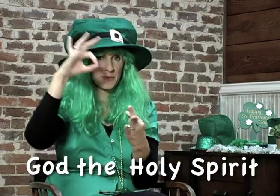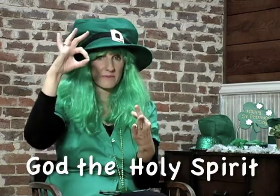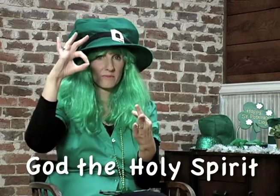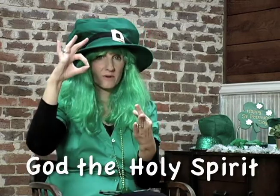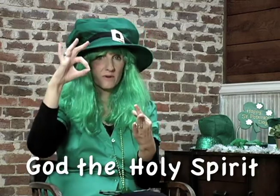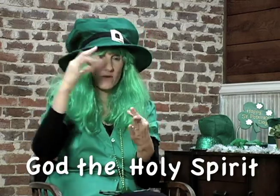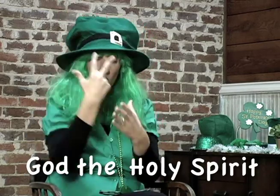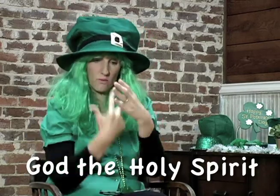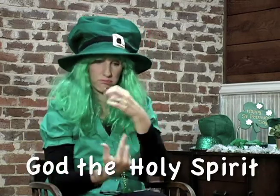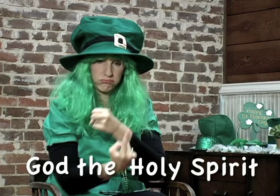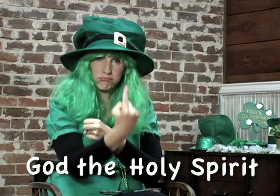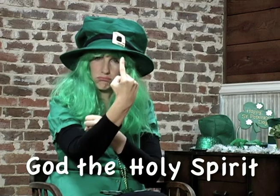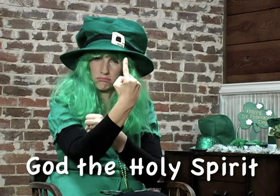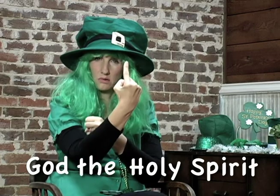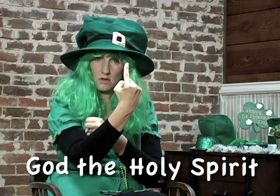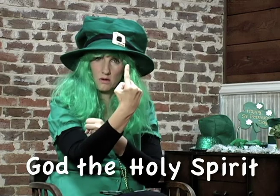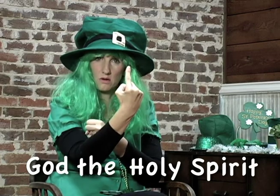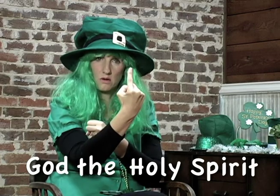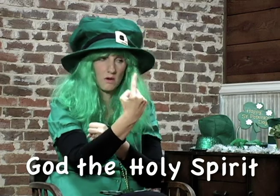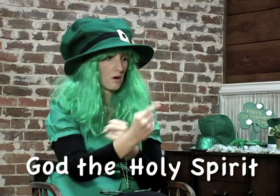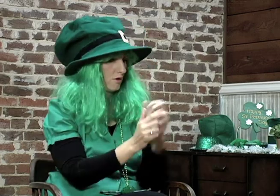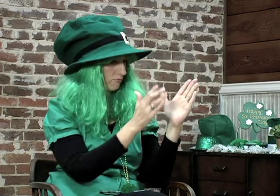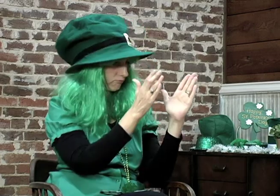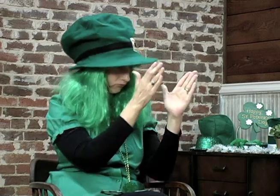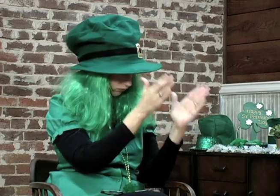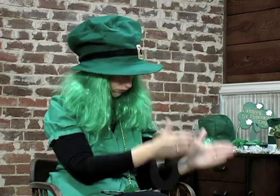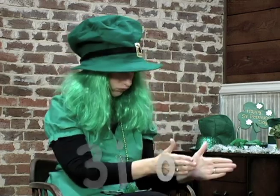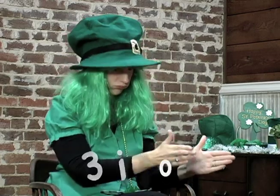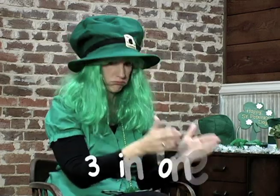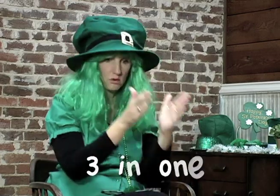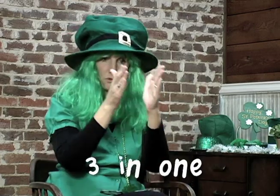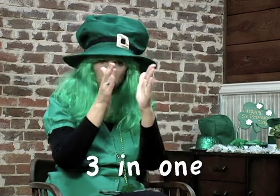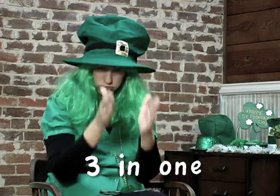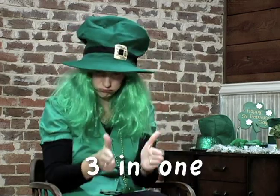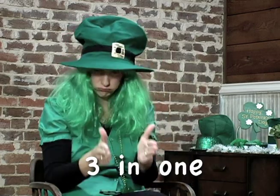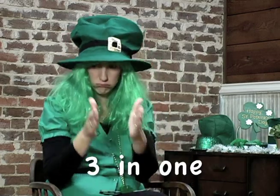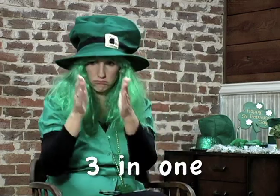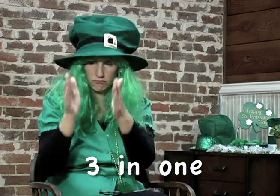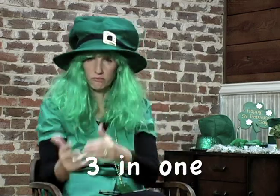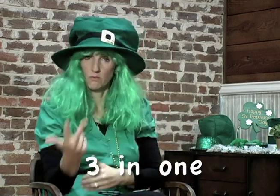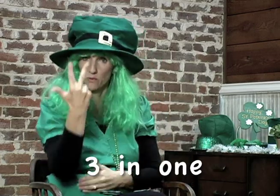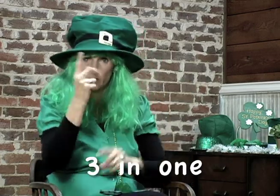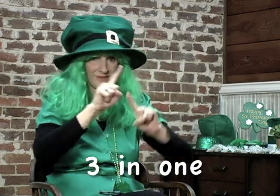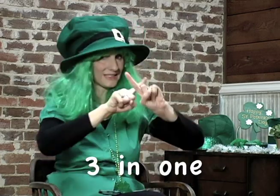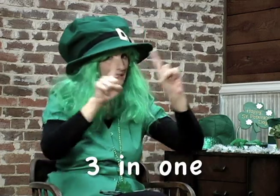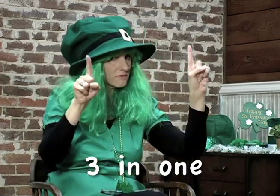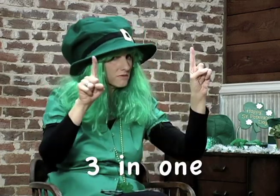Holy Spirit. There's three in one. Three different